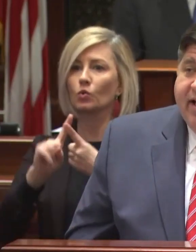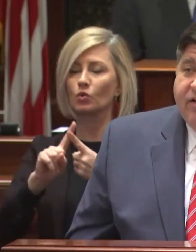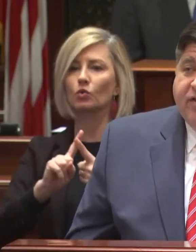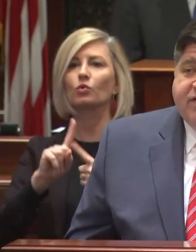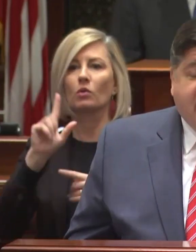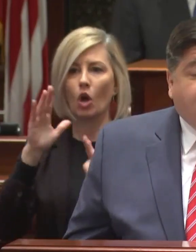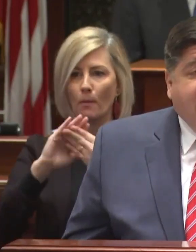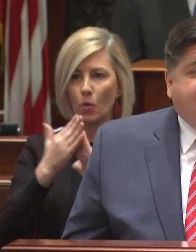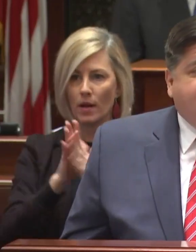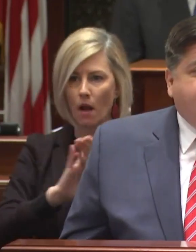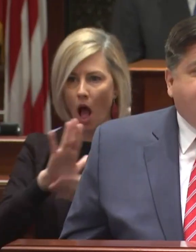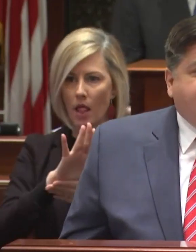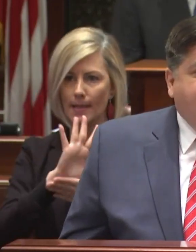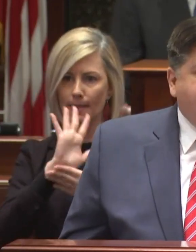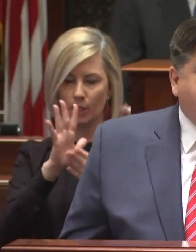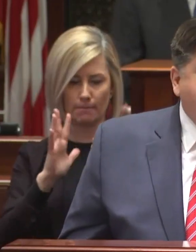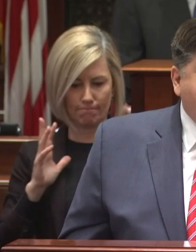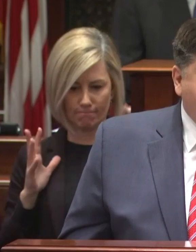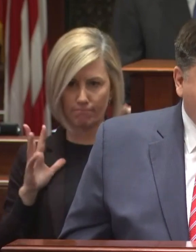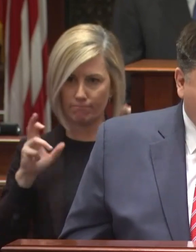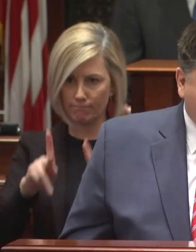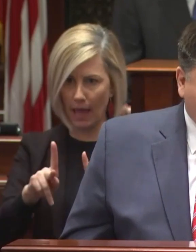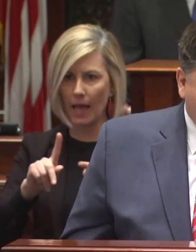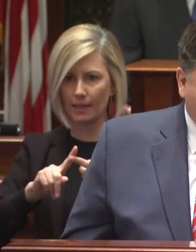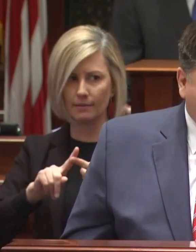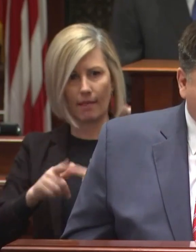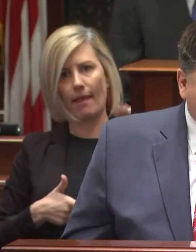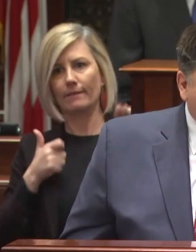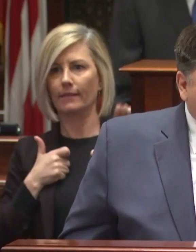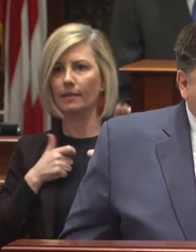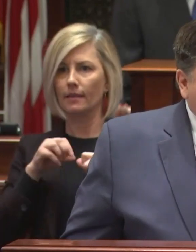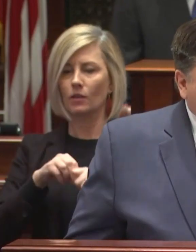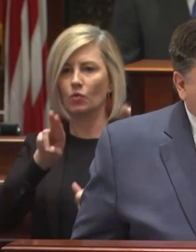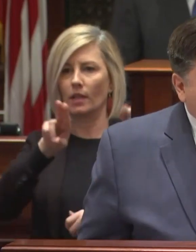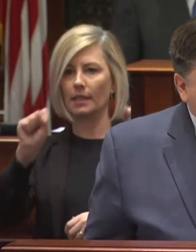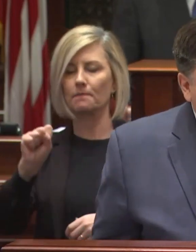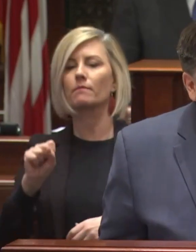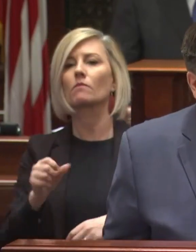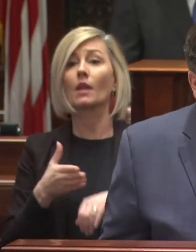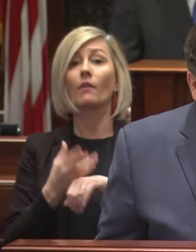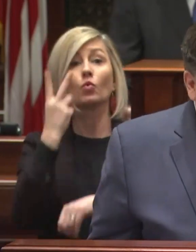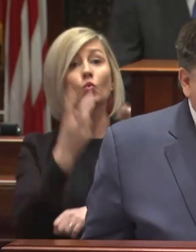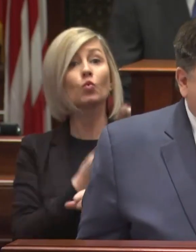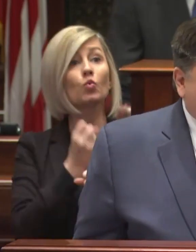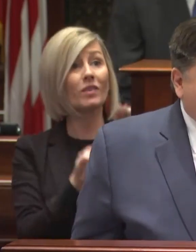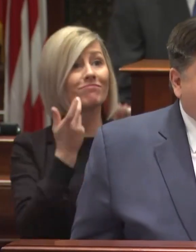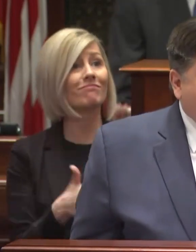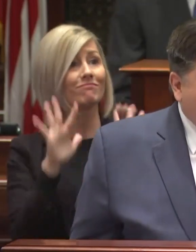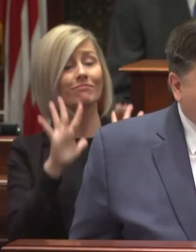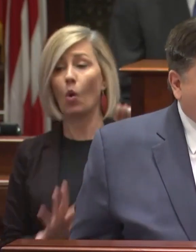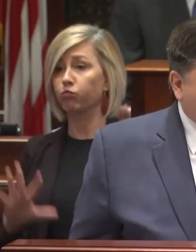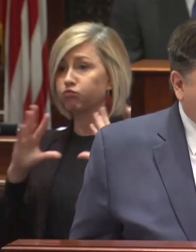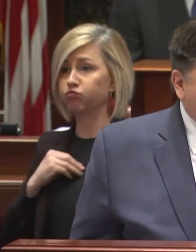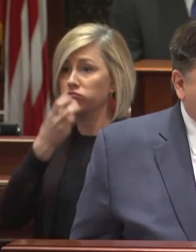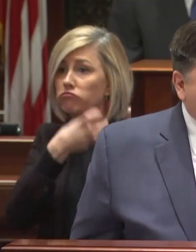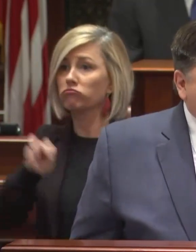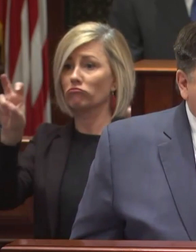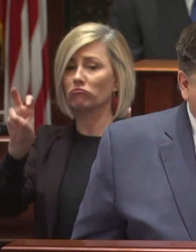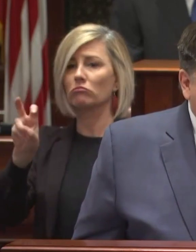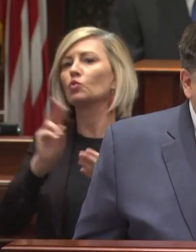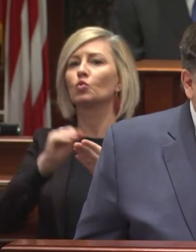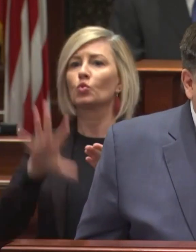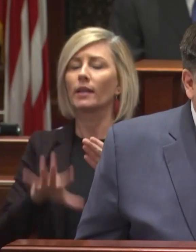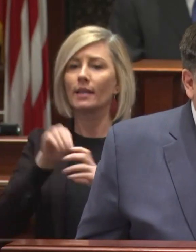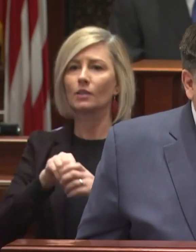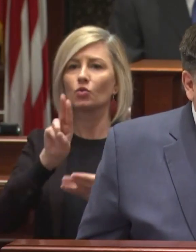Community College and settle back into his life in the United States. After 2 years, he was accepted as a transfer student